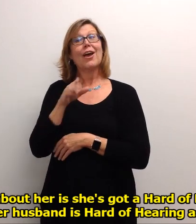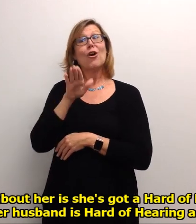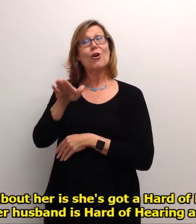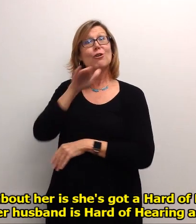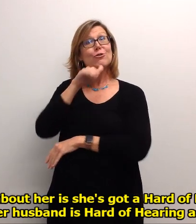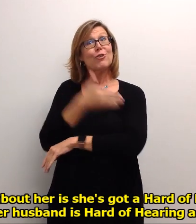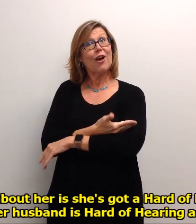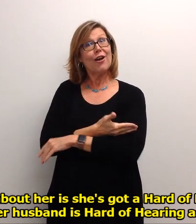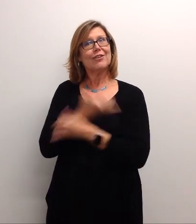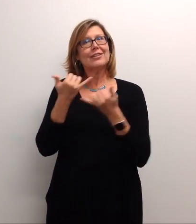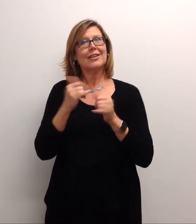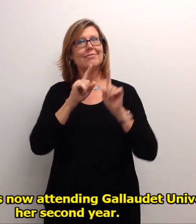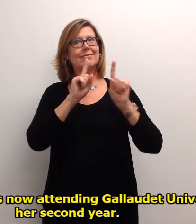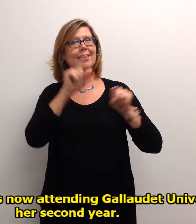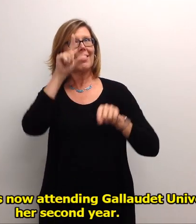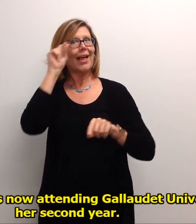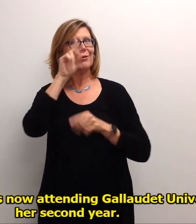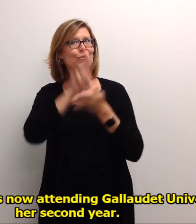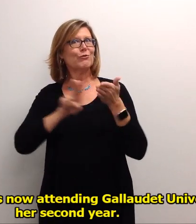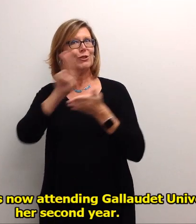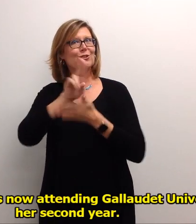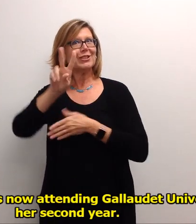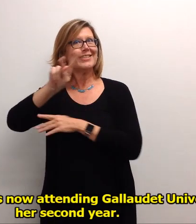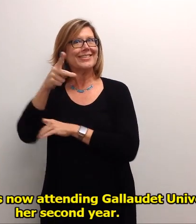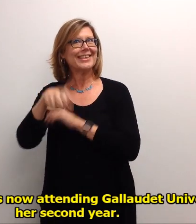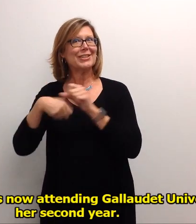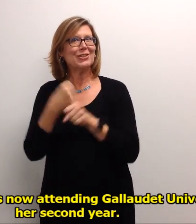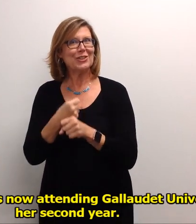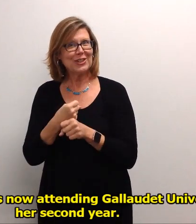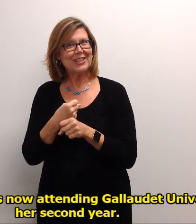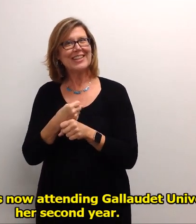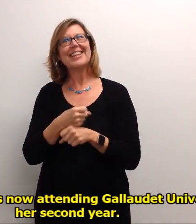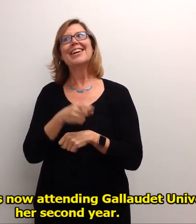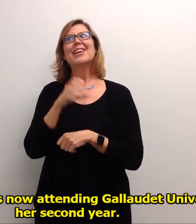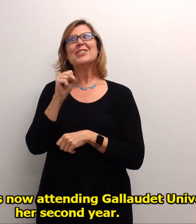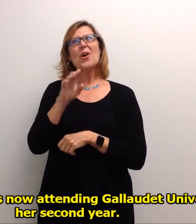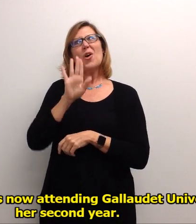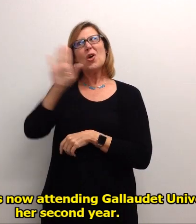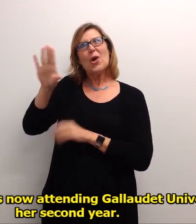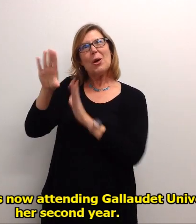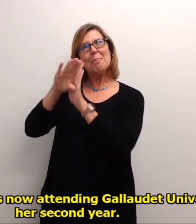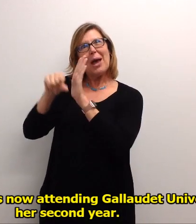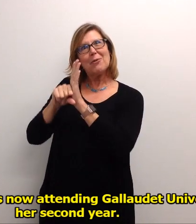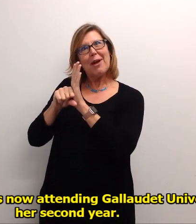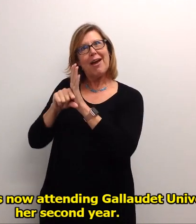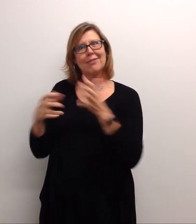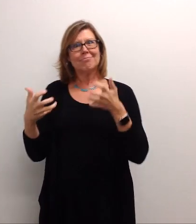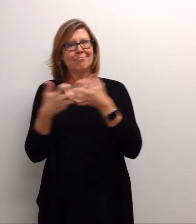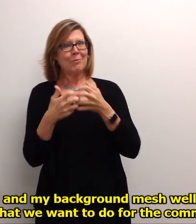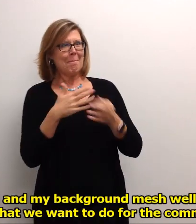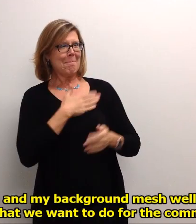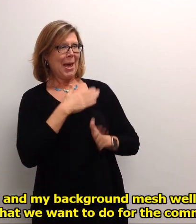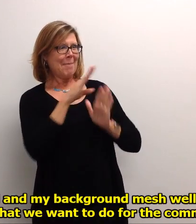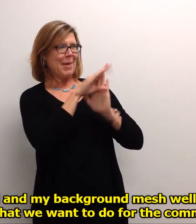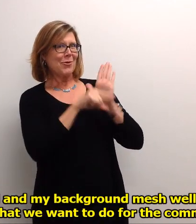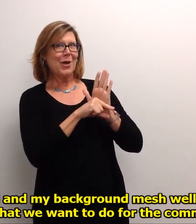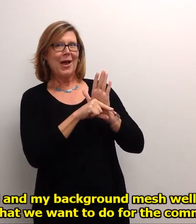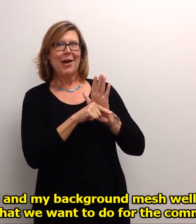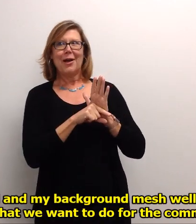hearing as well. And her daughter is now attending Gallaudet University. It's her 2nd year. So her background and